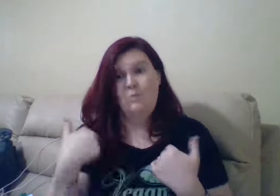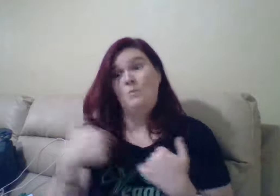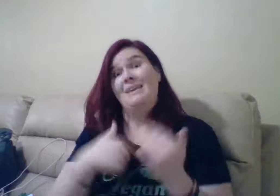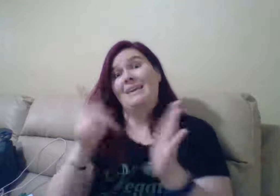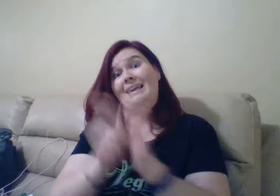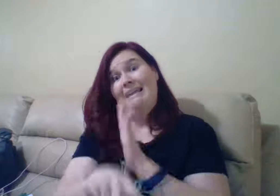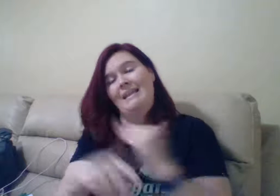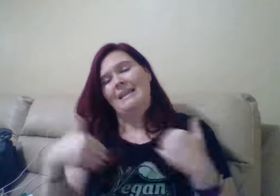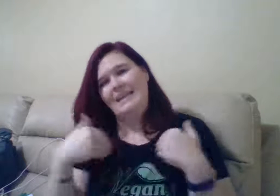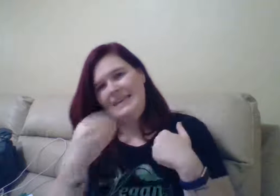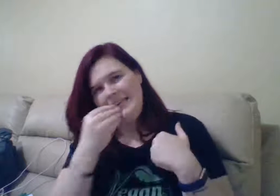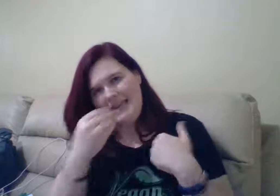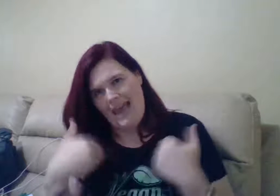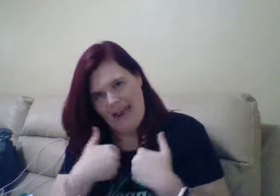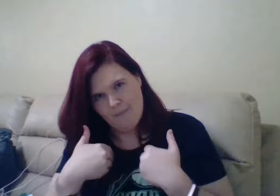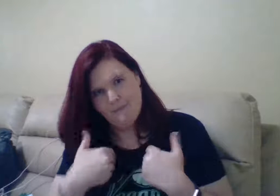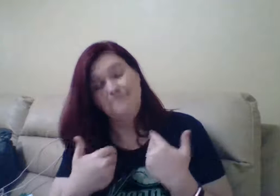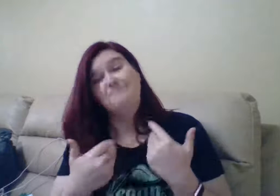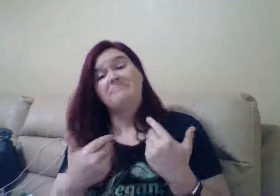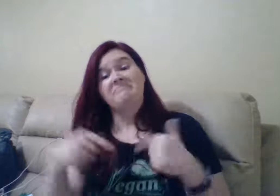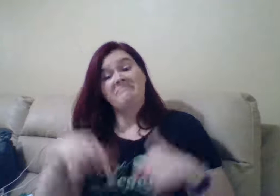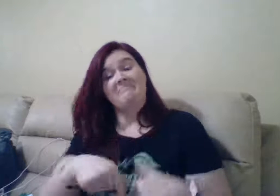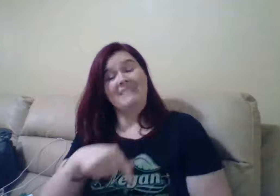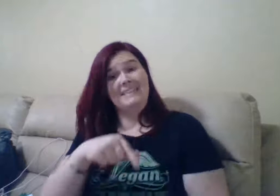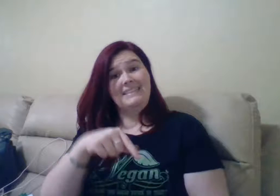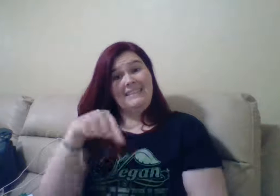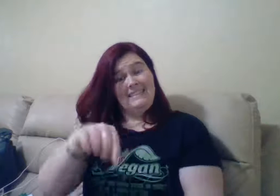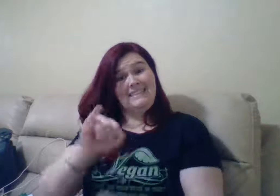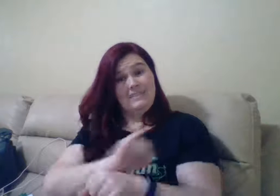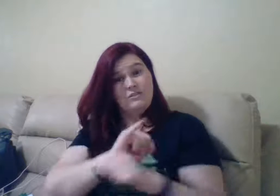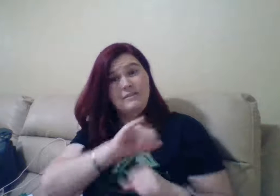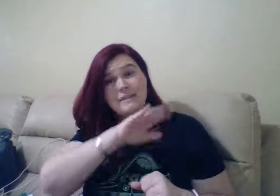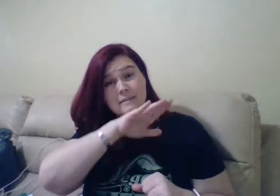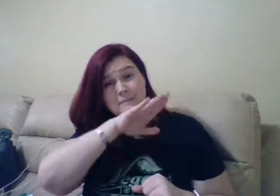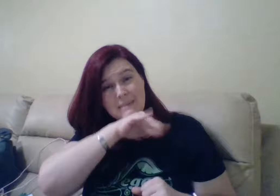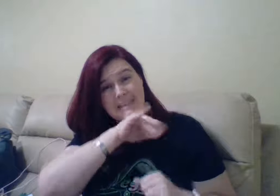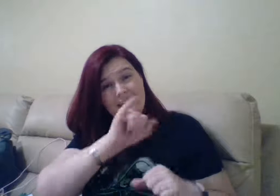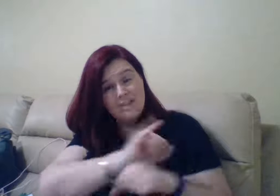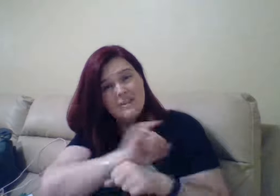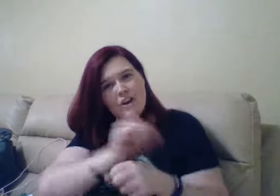up an industry, the pig industry in this case, which causes these pandemics to start.